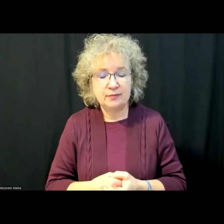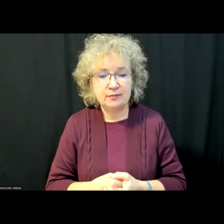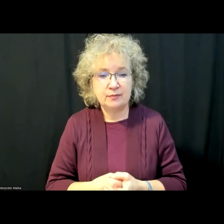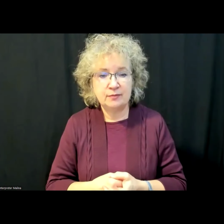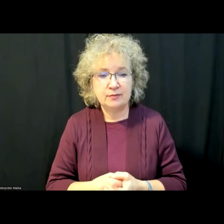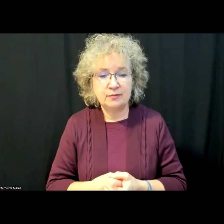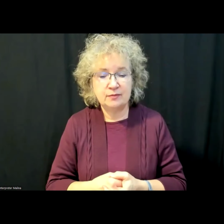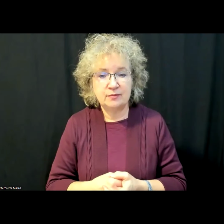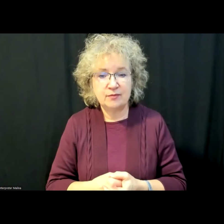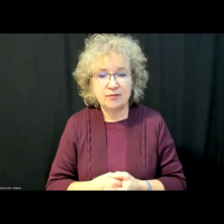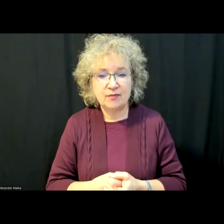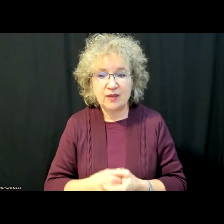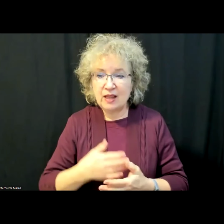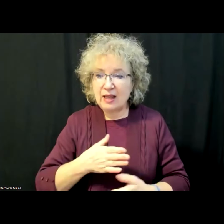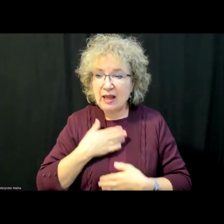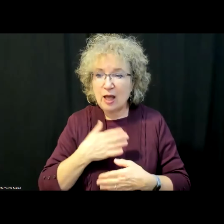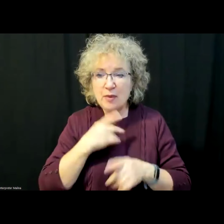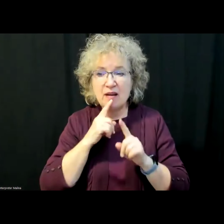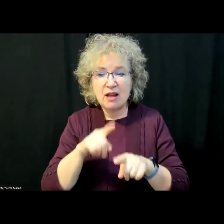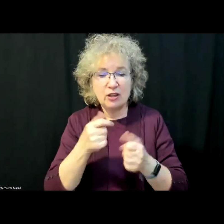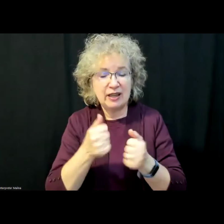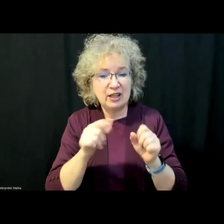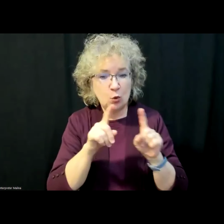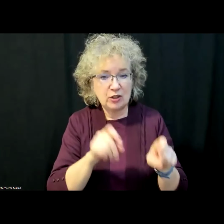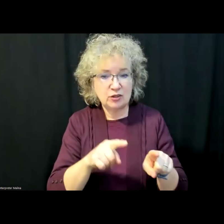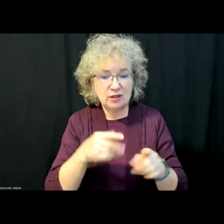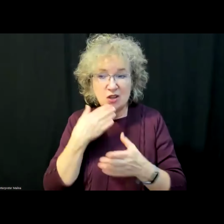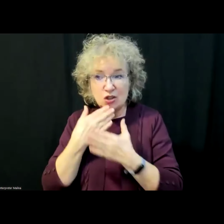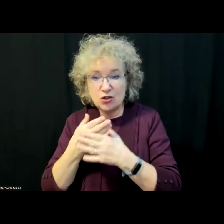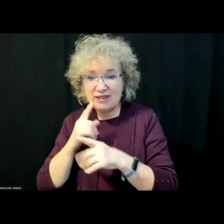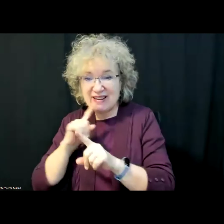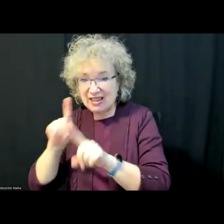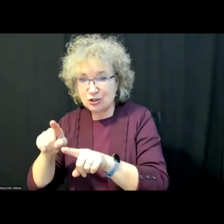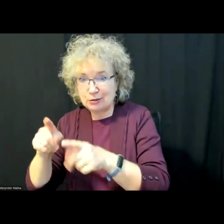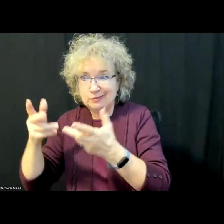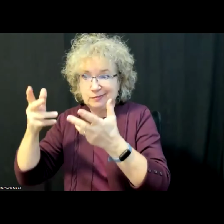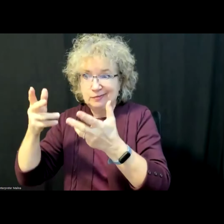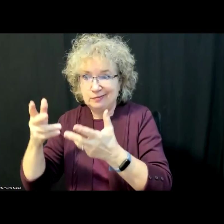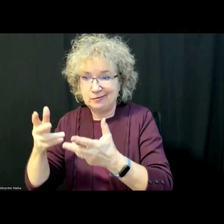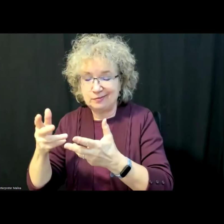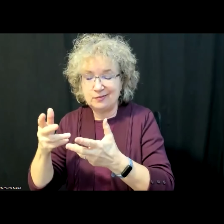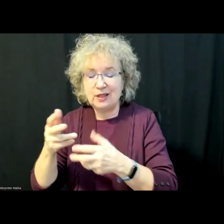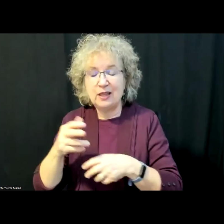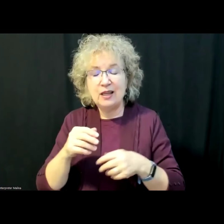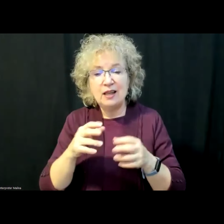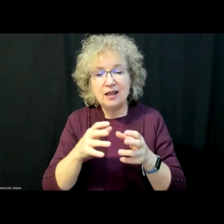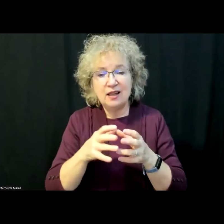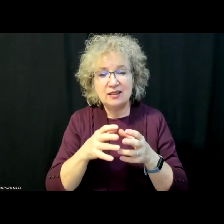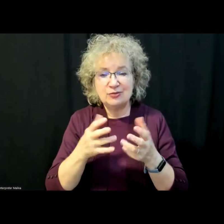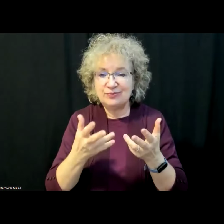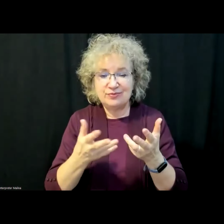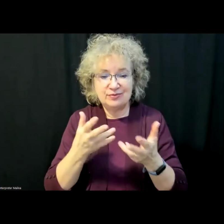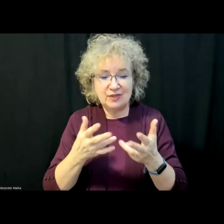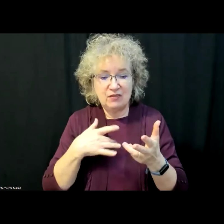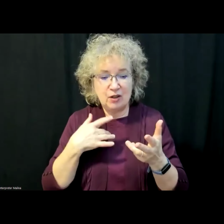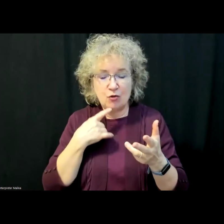I'm happy to answer questions, I doubt I have any good answers at this point, lots, you know, just feel so